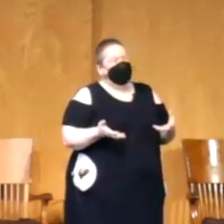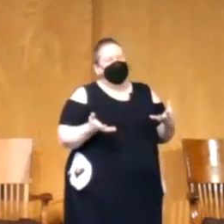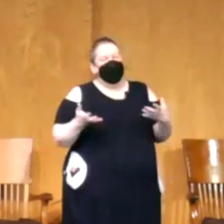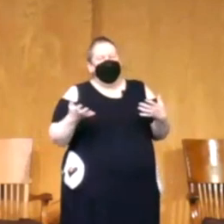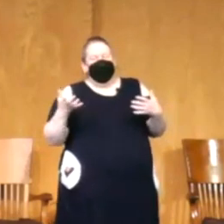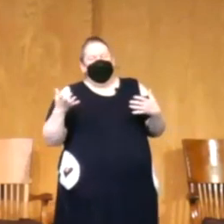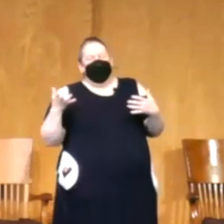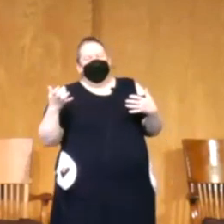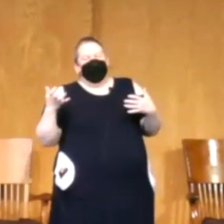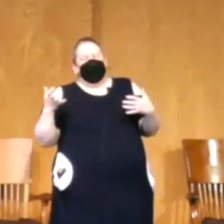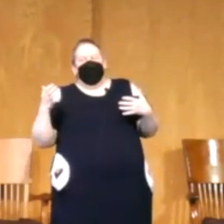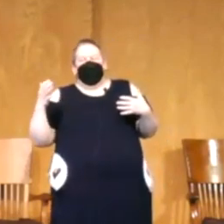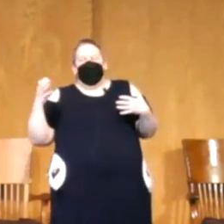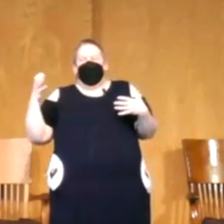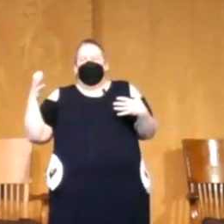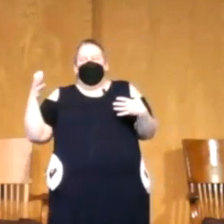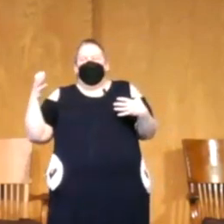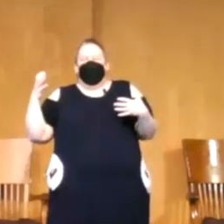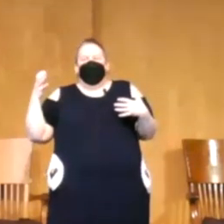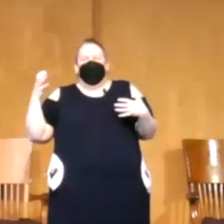If we're going to